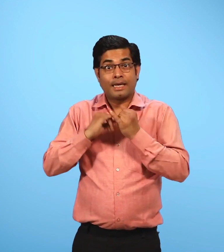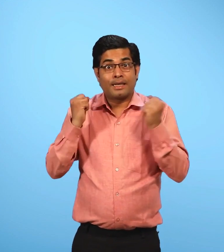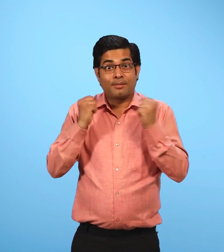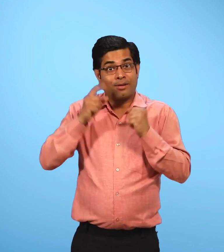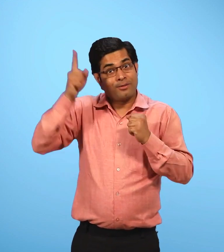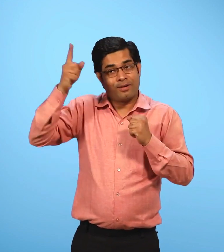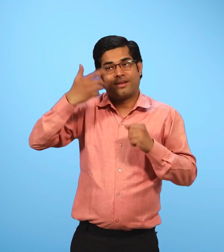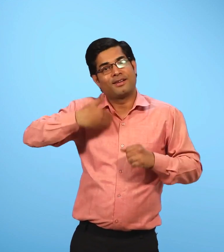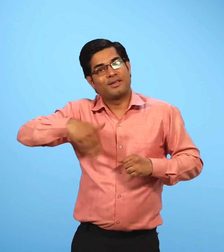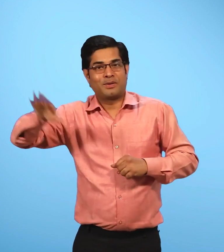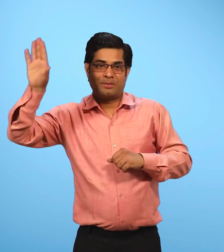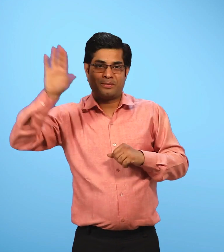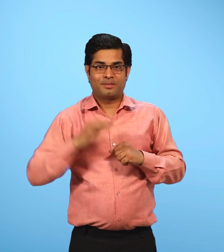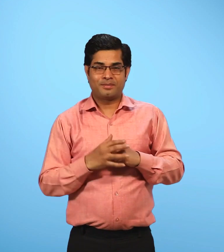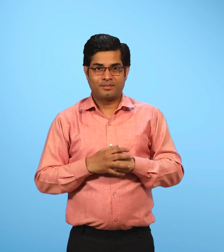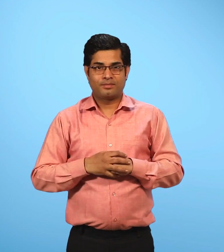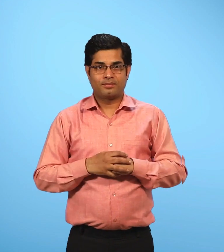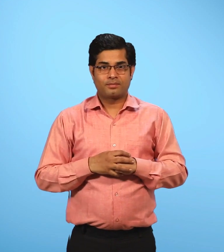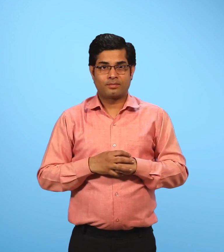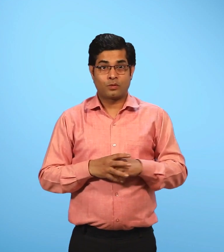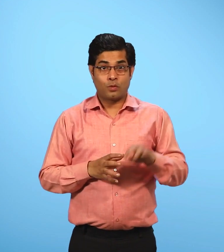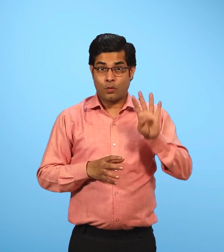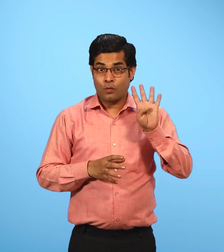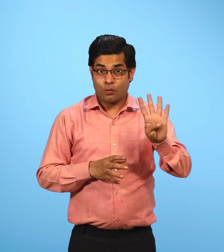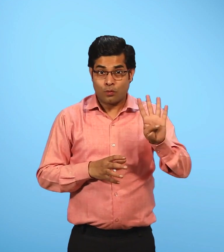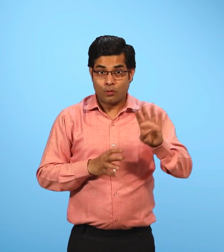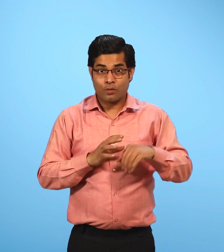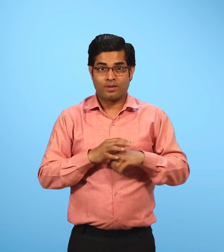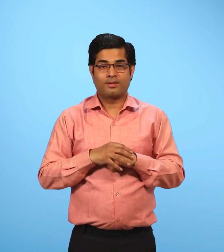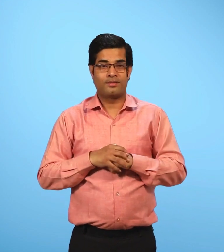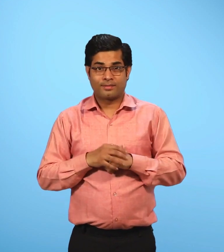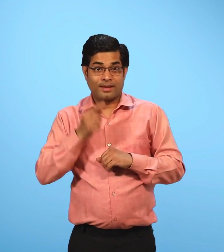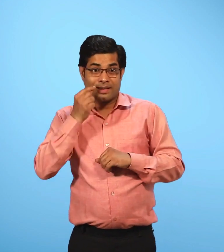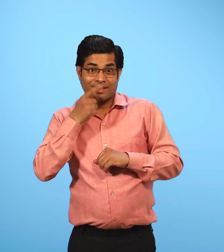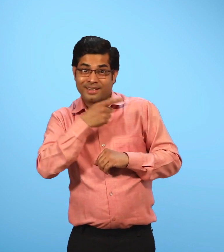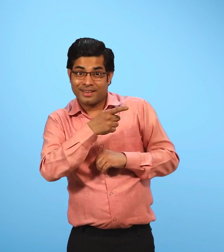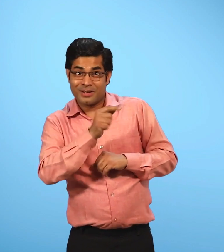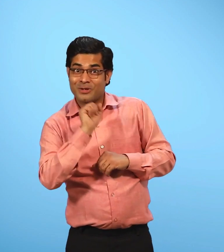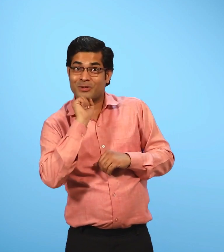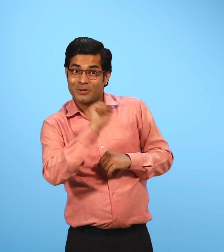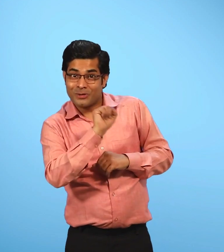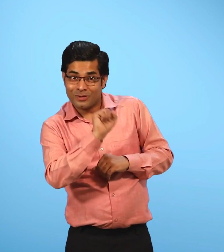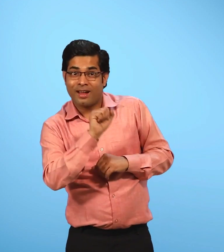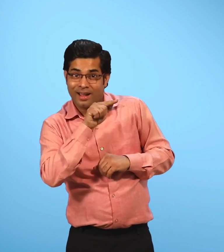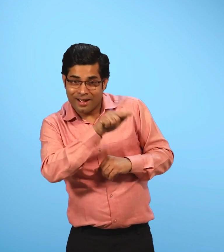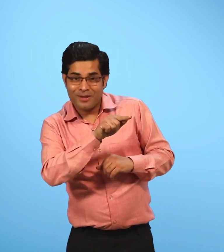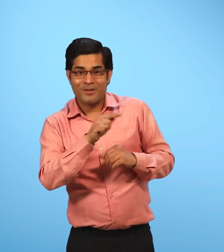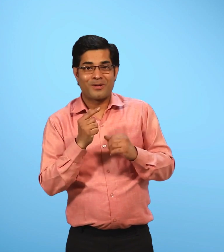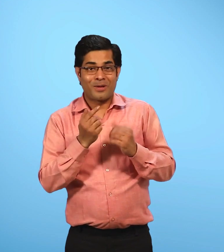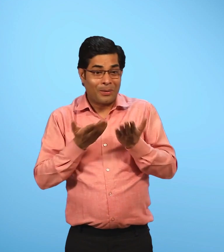so, but, because. A.